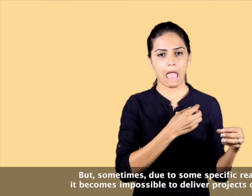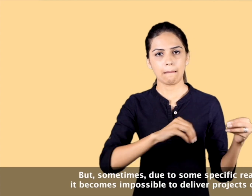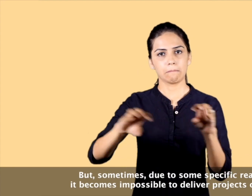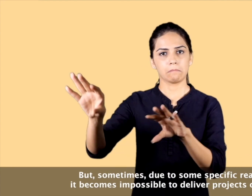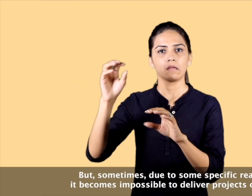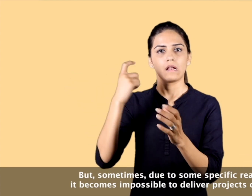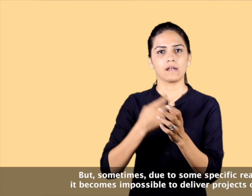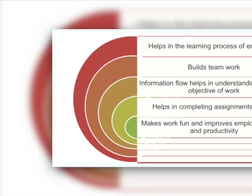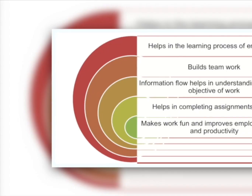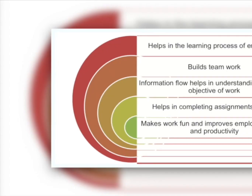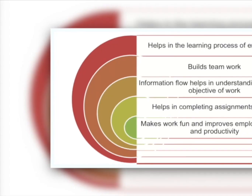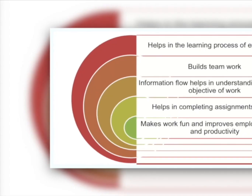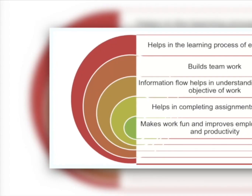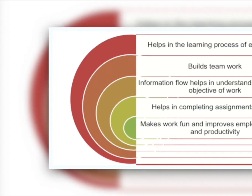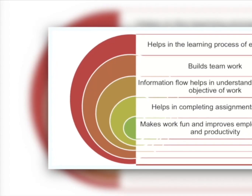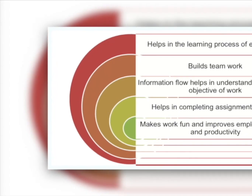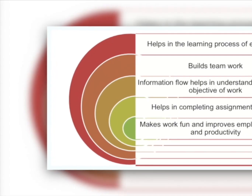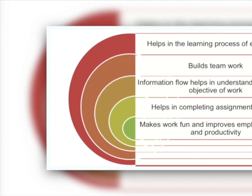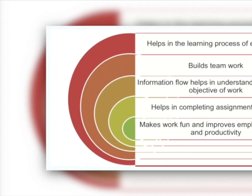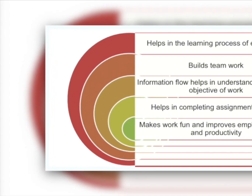time.